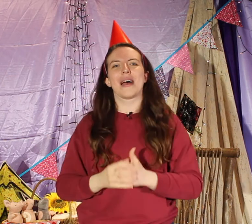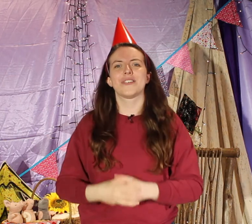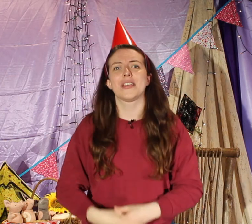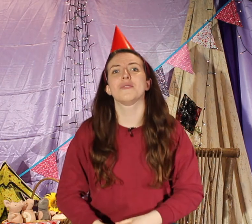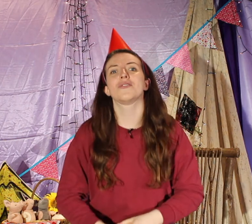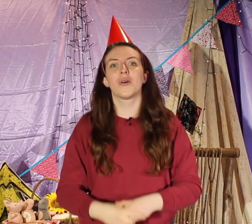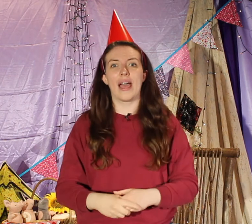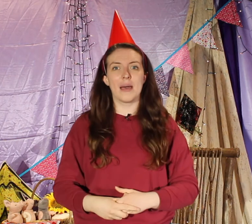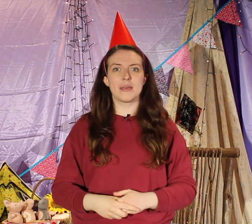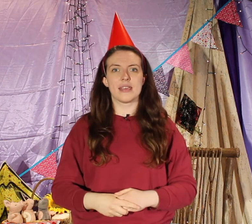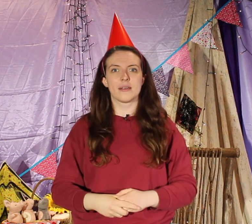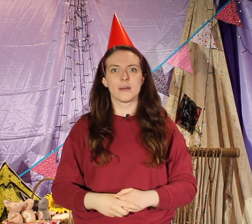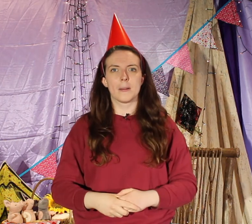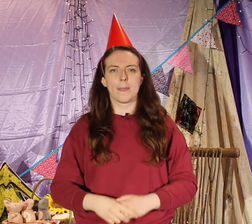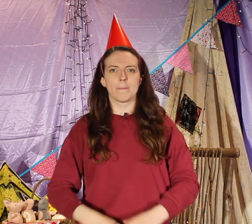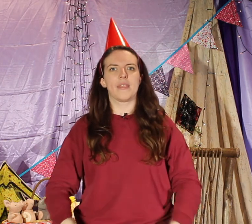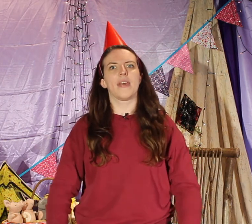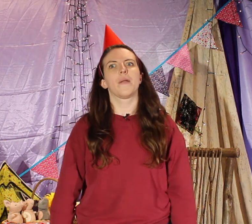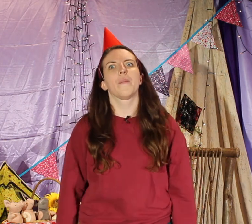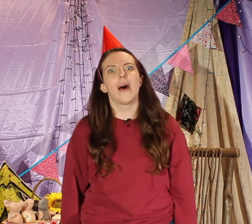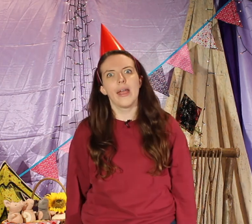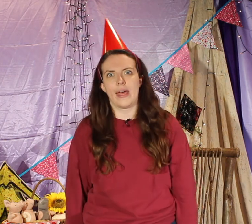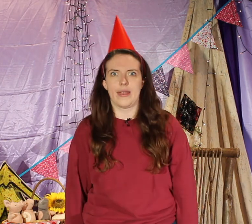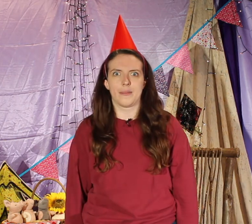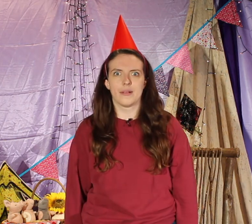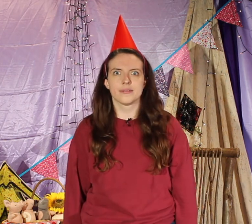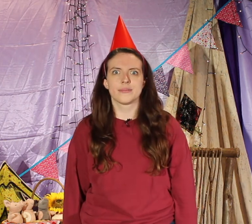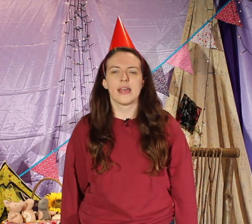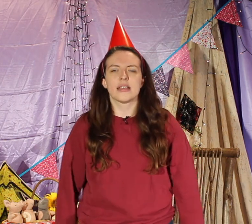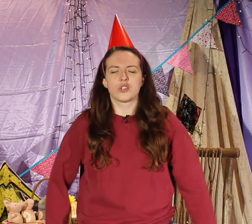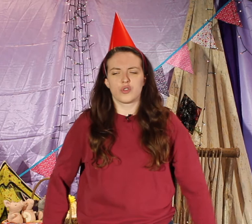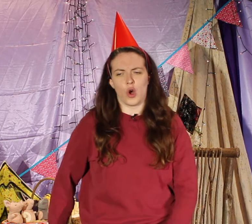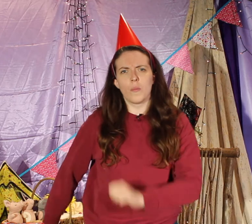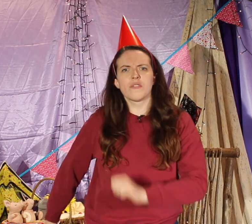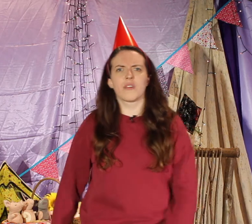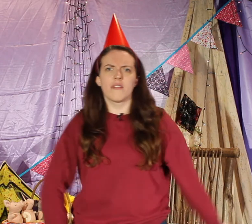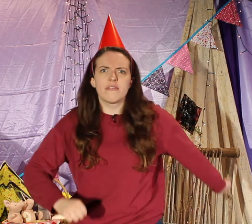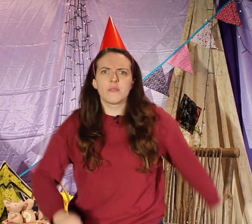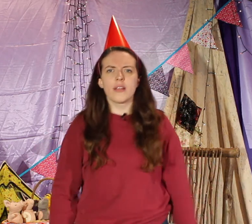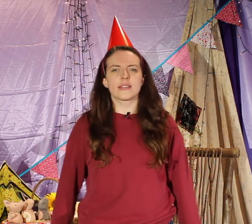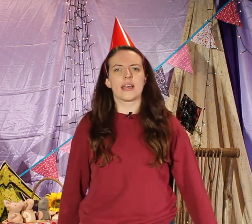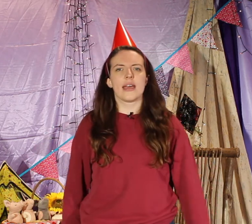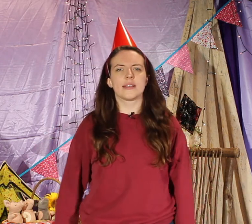Badger. He was so happy. But then one animal stomped in front of everyone and said,